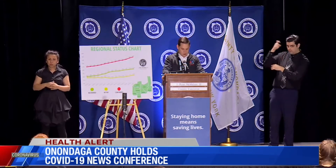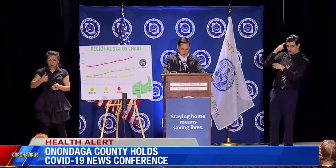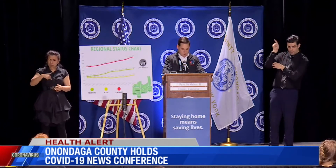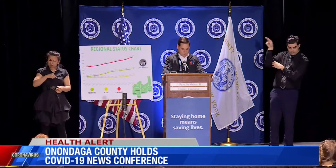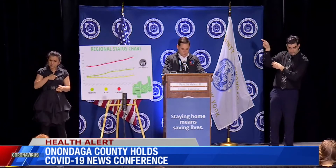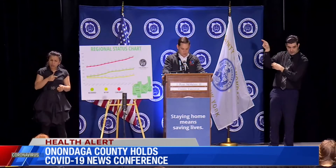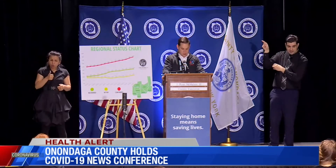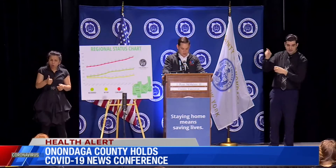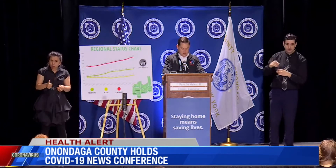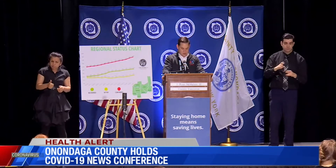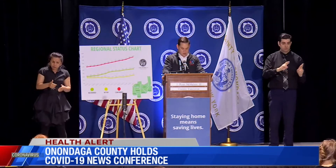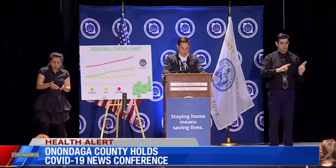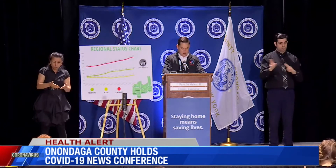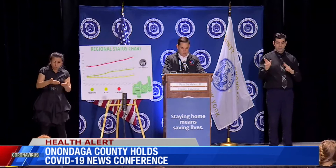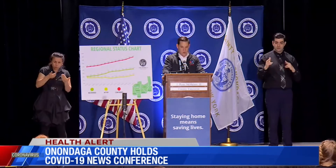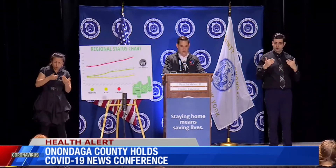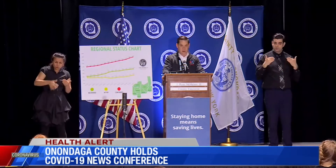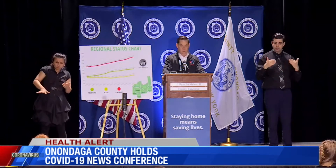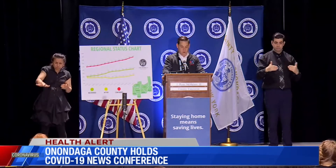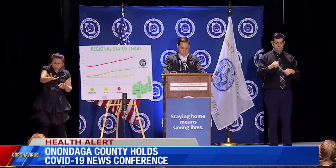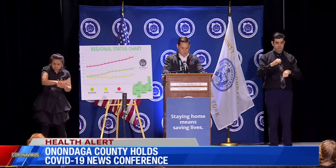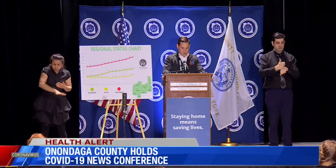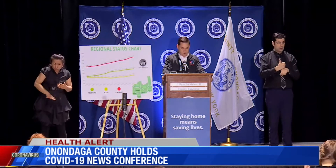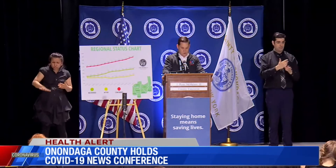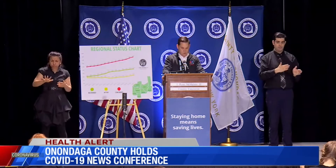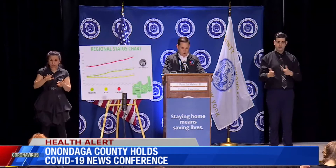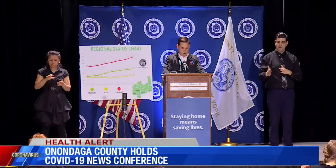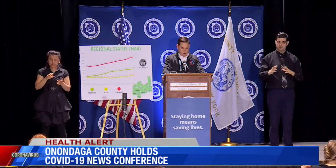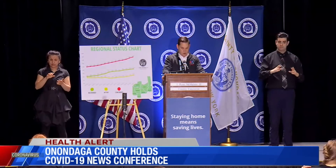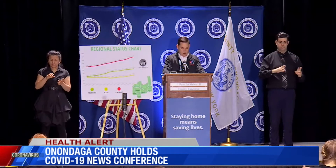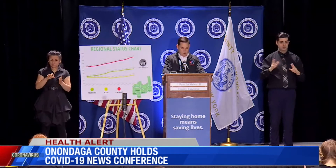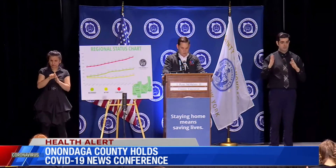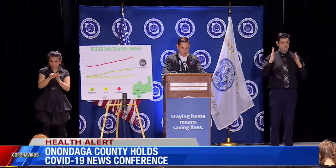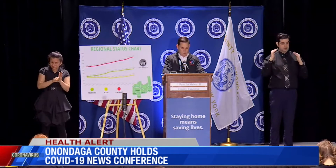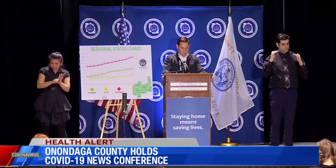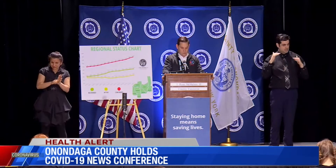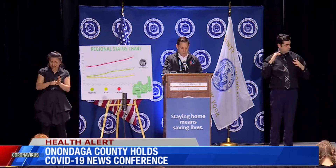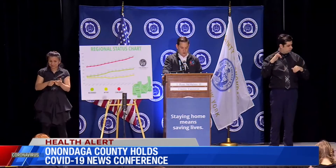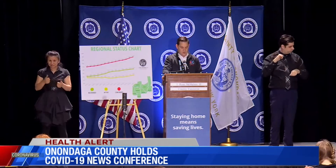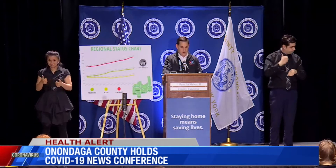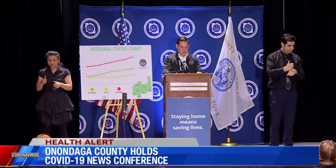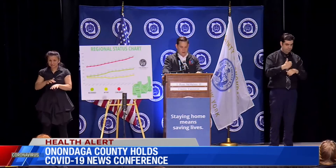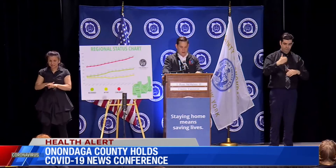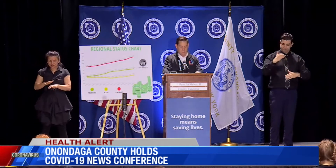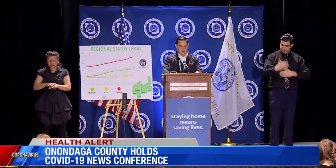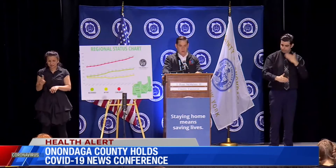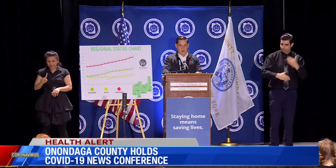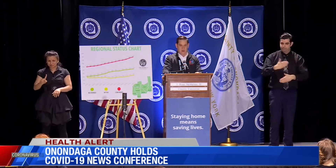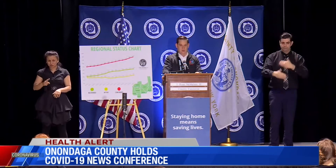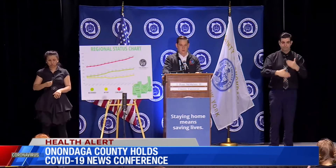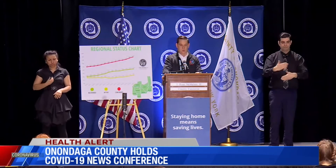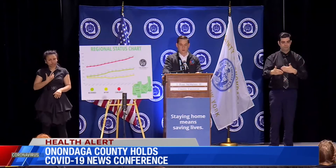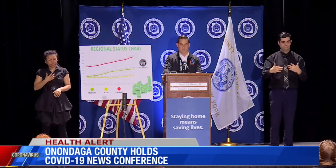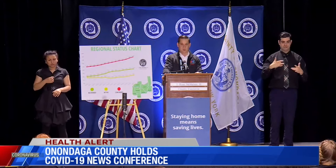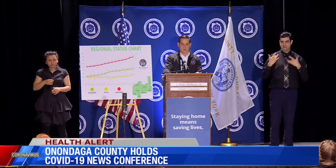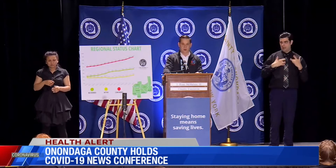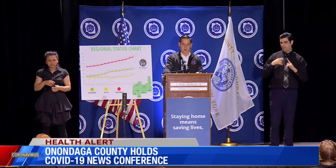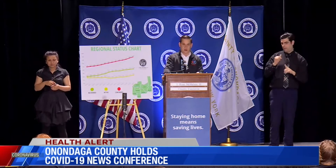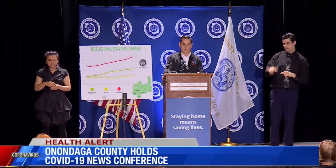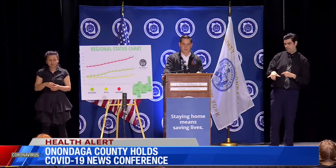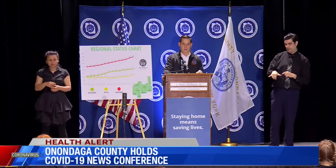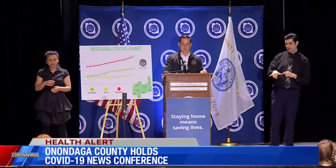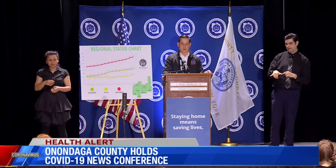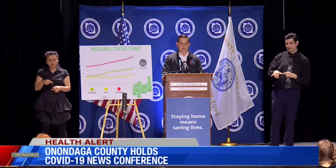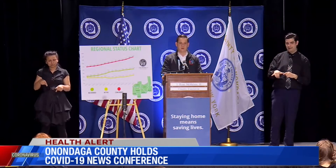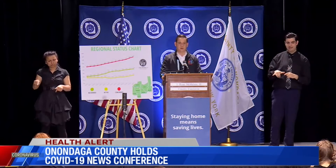area for the state, and we expect to. So we're very excited about the work that's been done